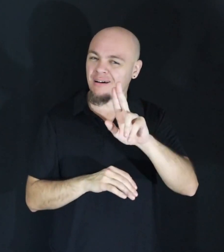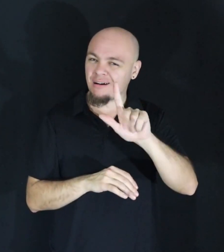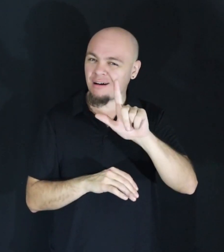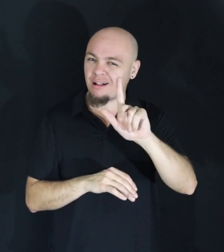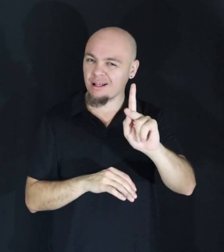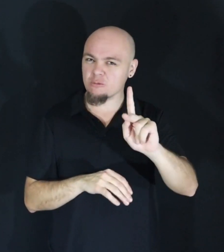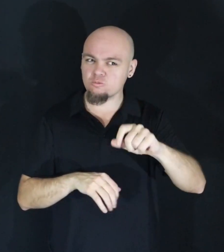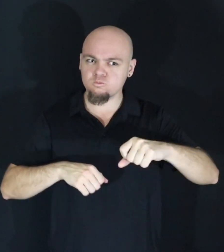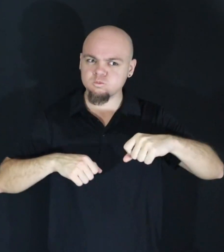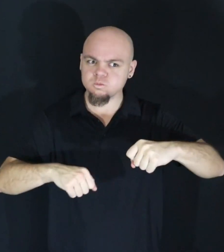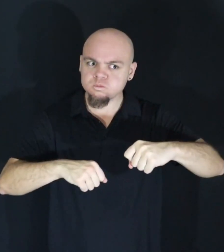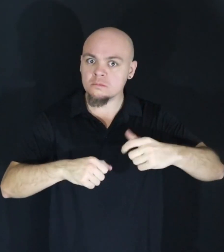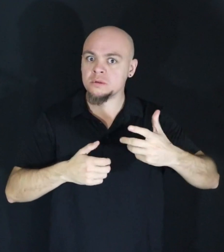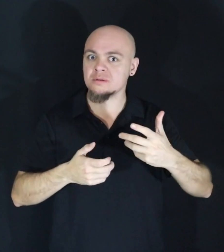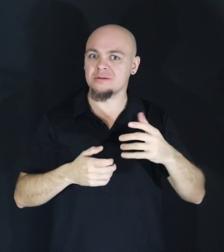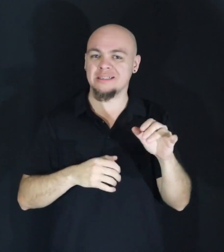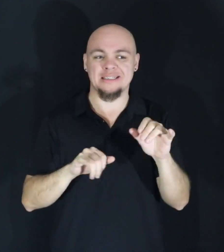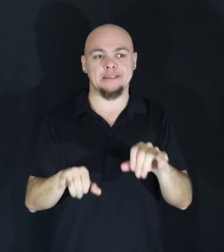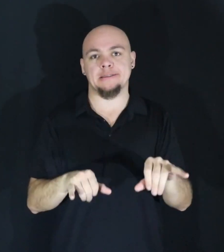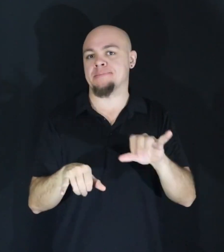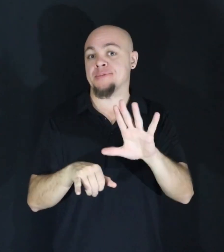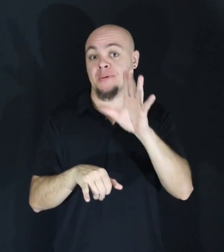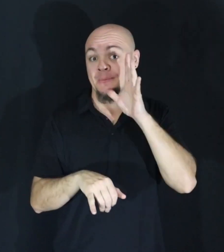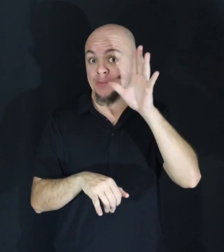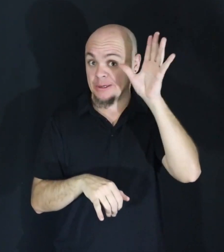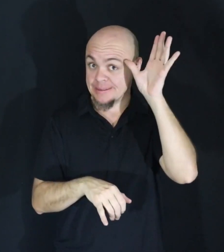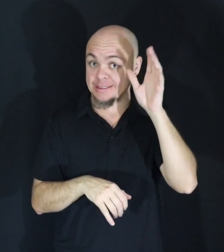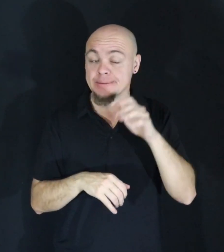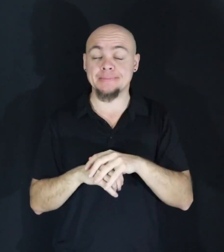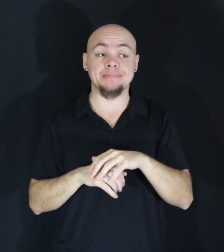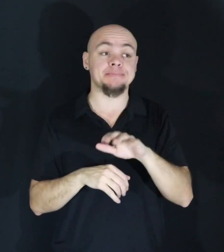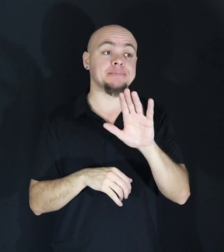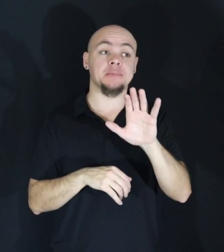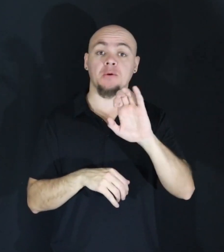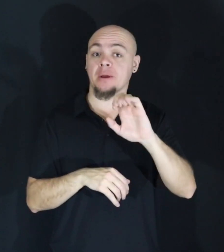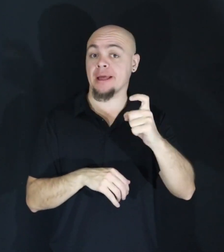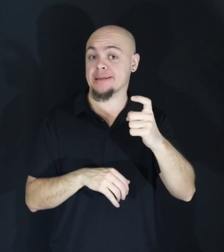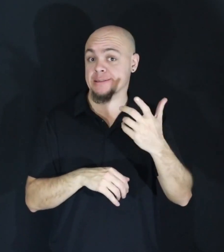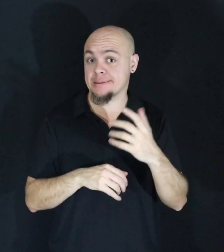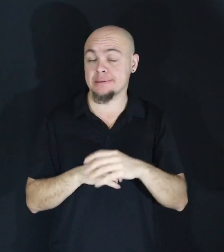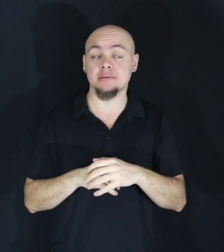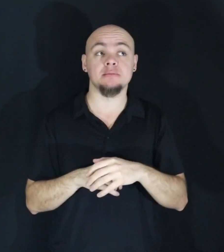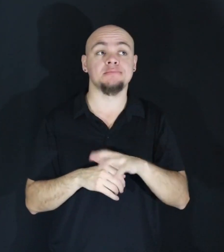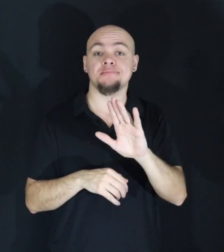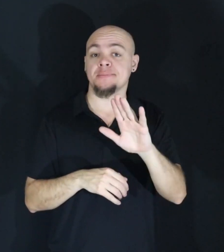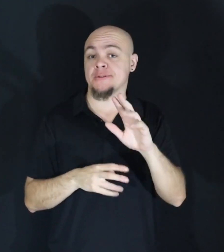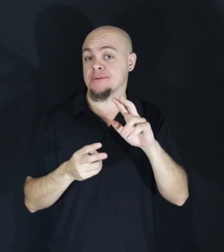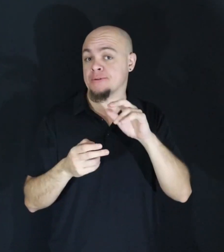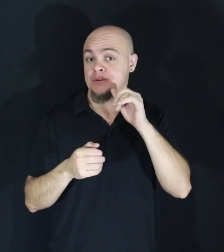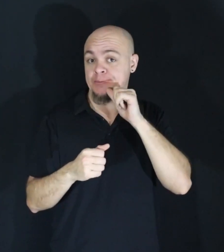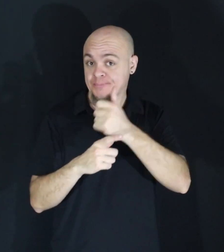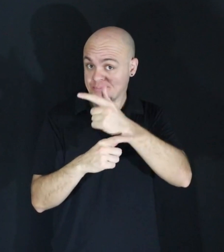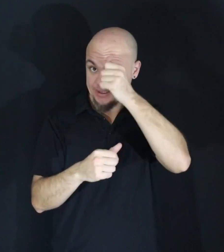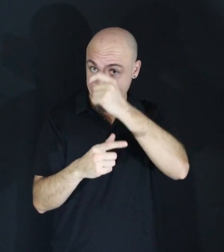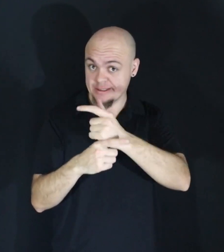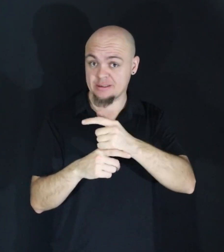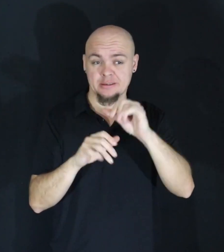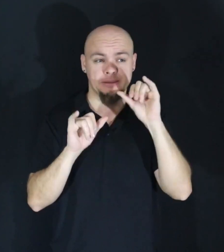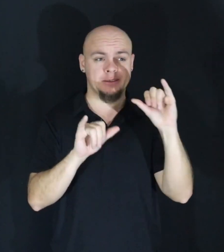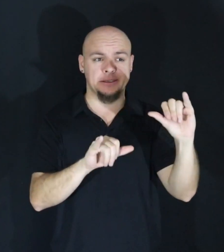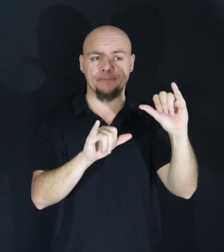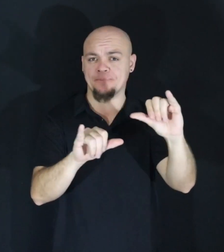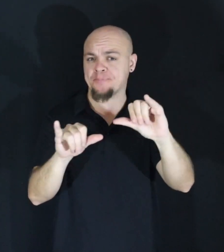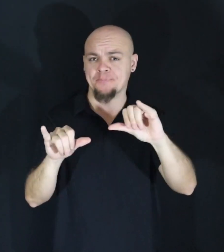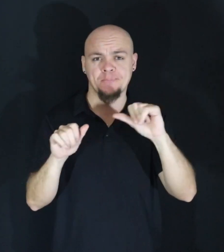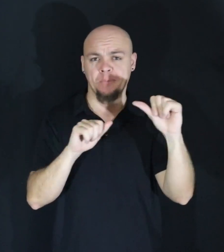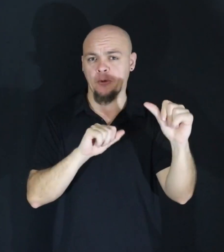And we're all the same in this way. Your parents, your exes, your siblings are all the same in this way.